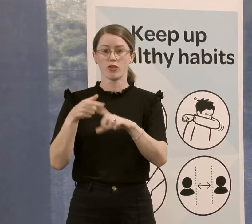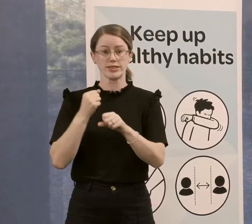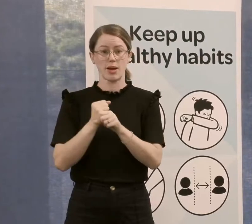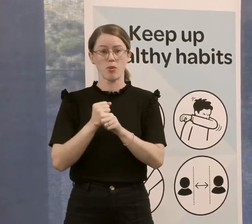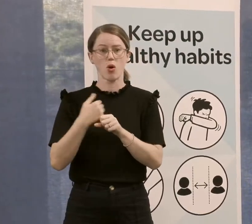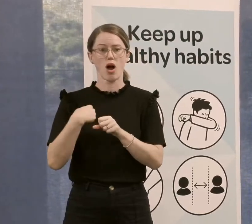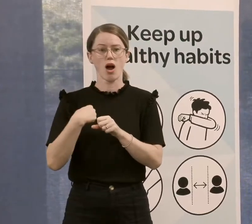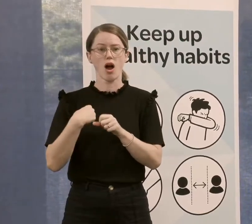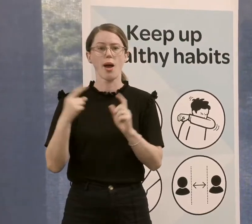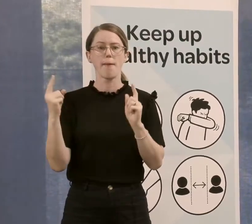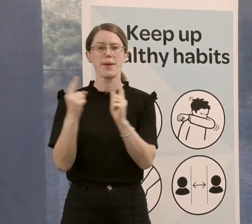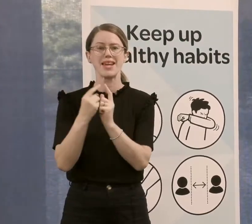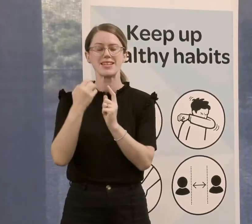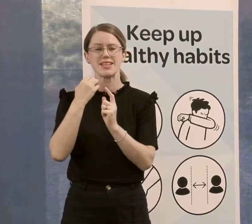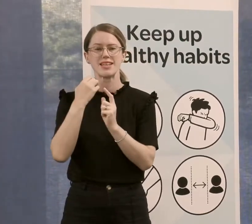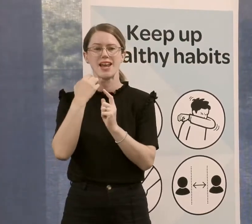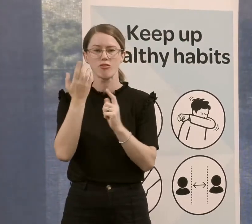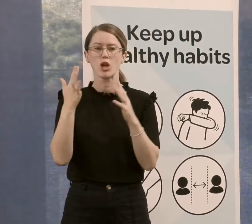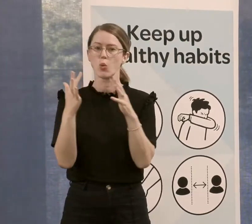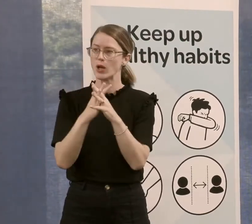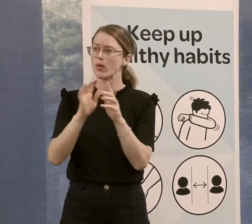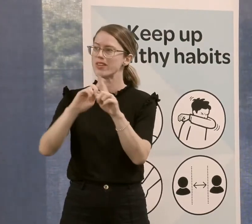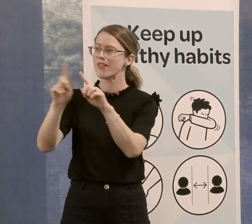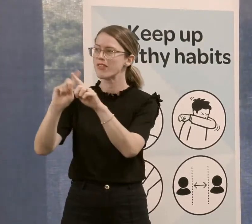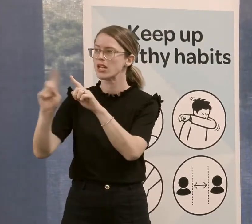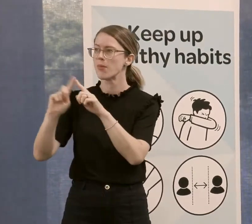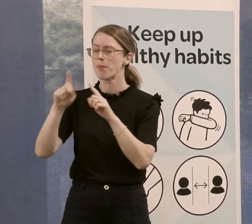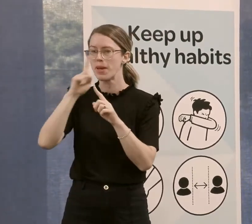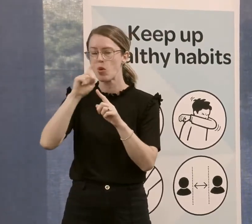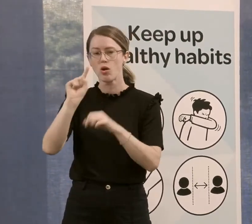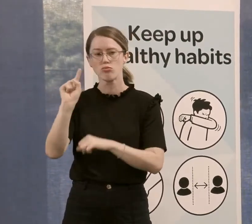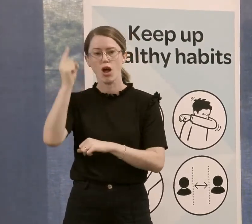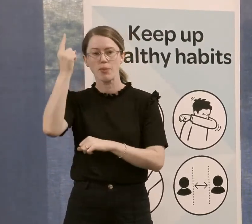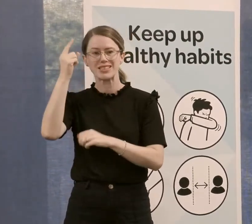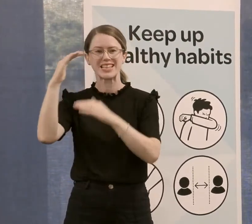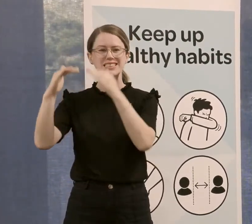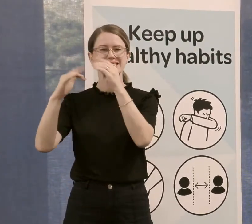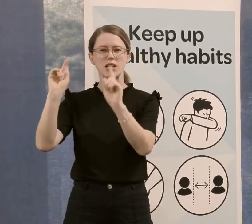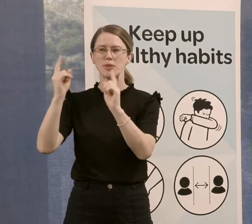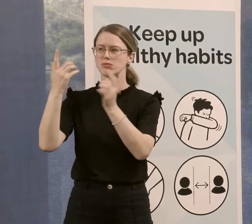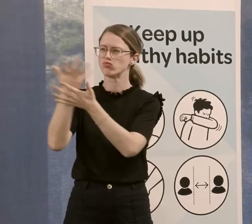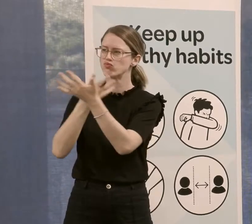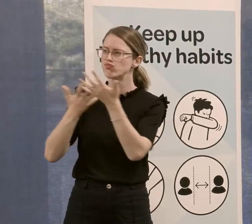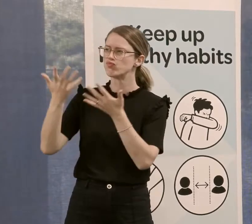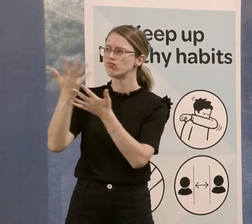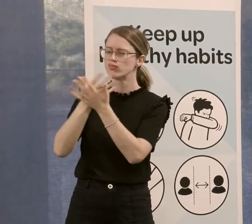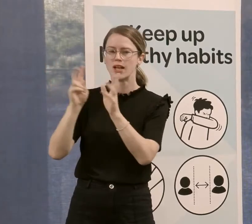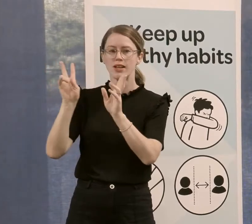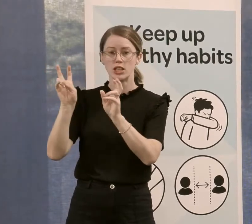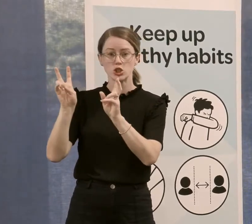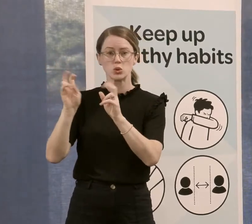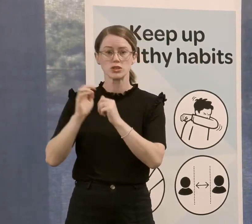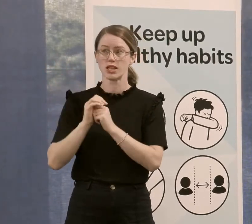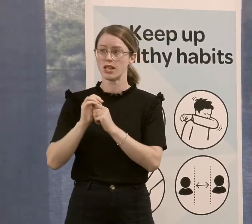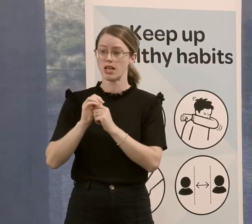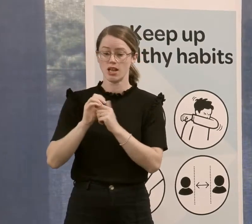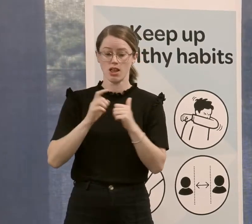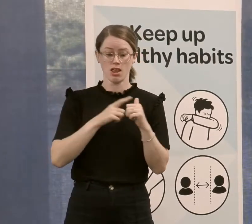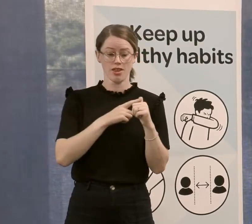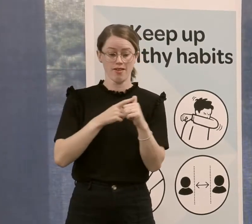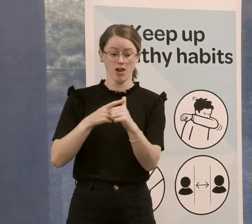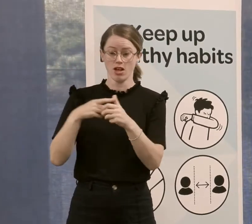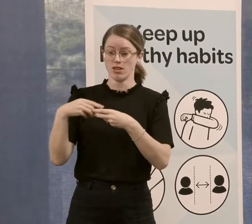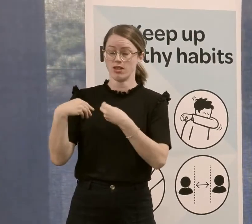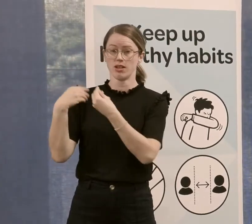meeting with colleagues from across government, with the Prime Minister and senior ministers, to discuss the full range of issues. And much of the advice that is